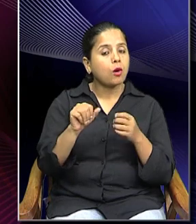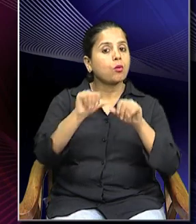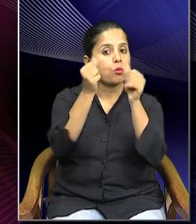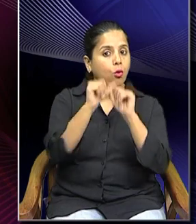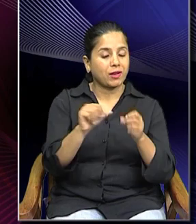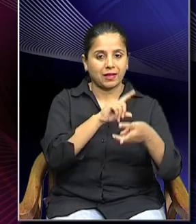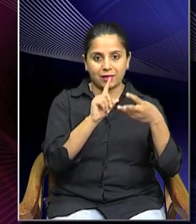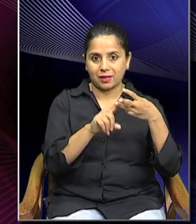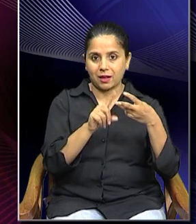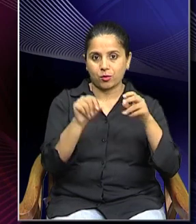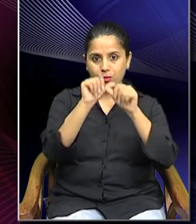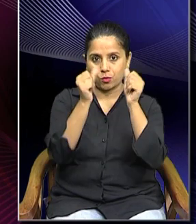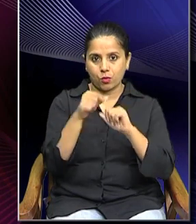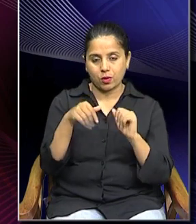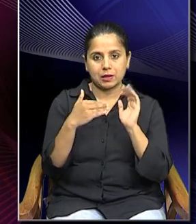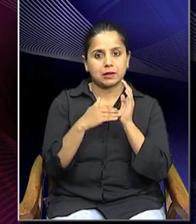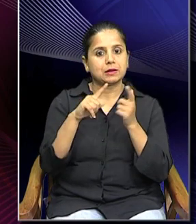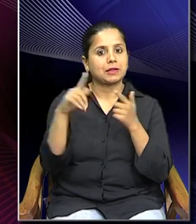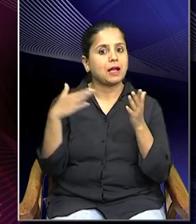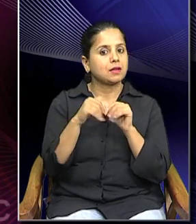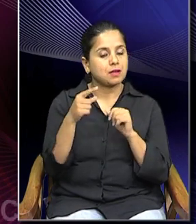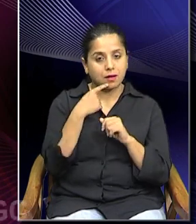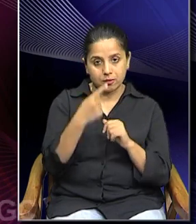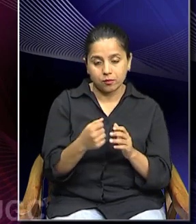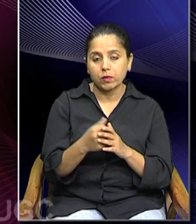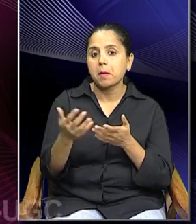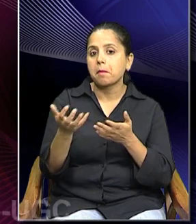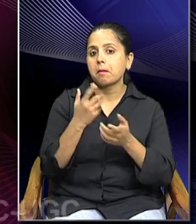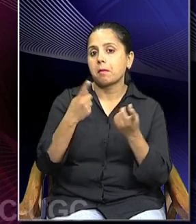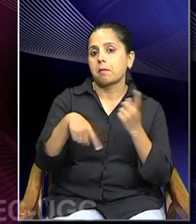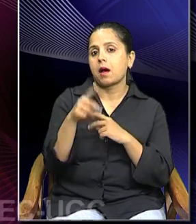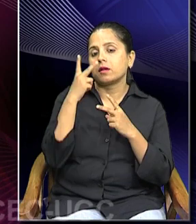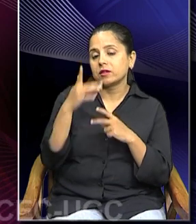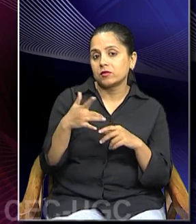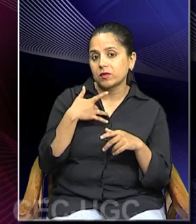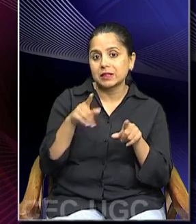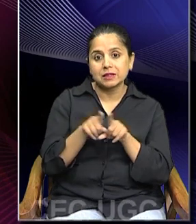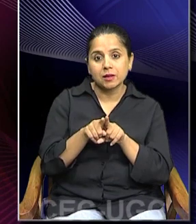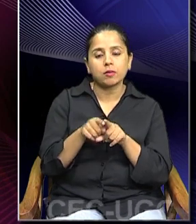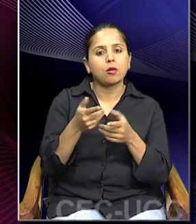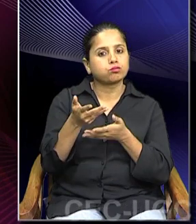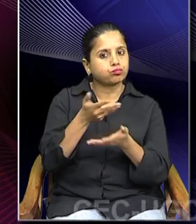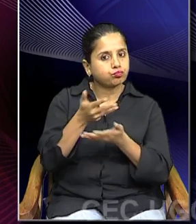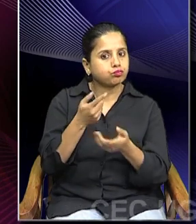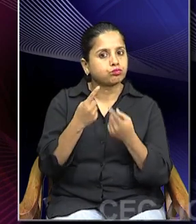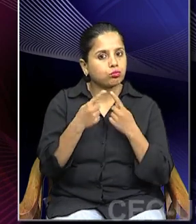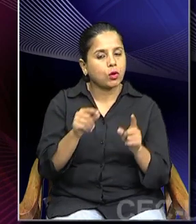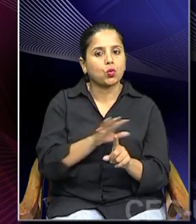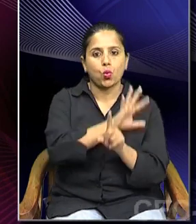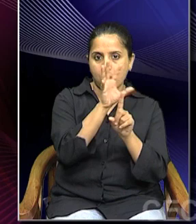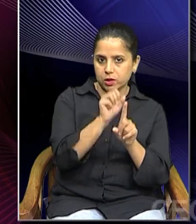is the third model according to Zelizer, the market is seen as interaction of